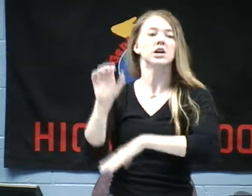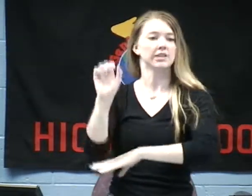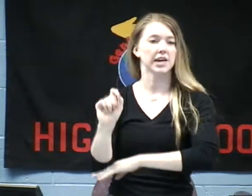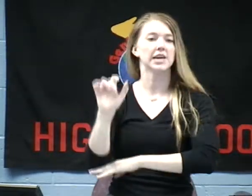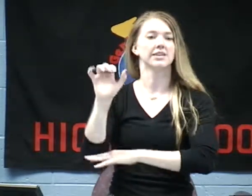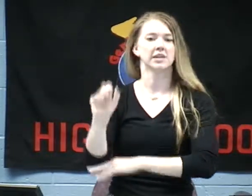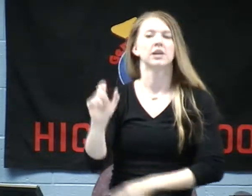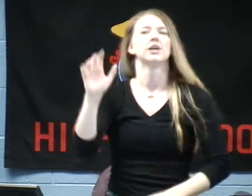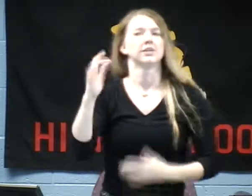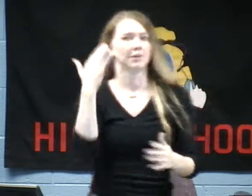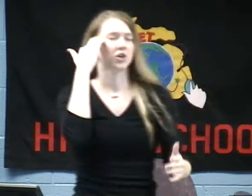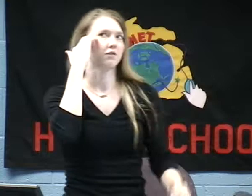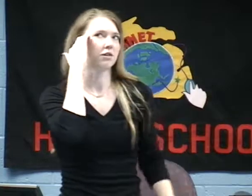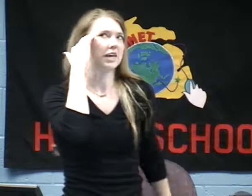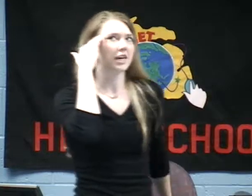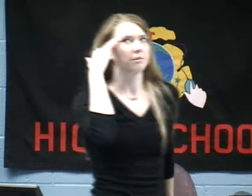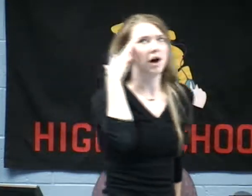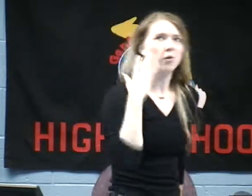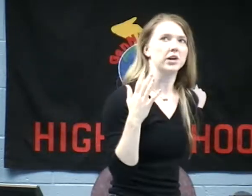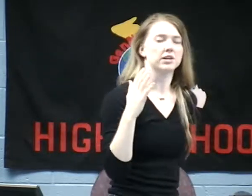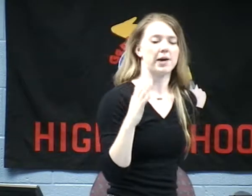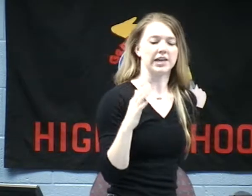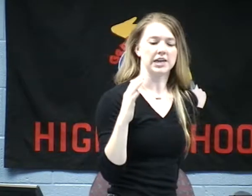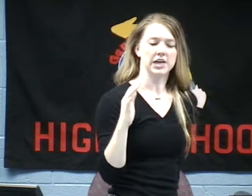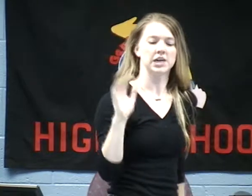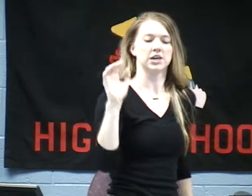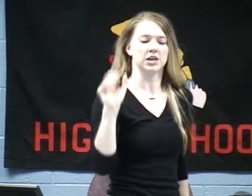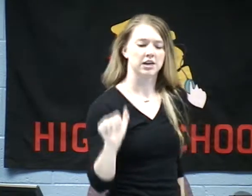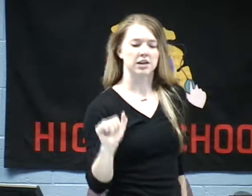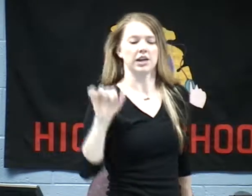Because it is, especially if you're thinking about what you're spelling, like,